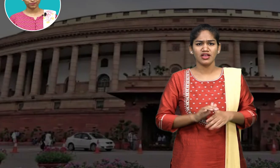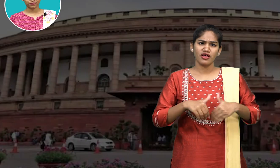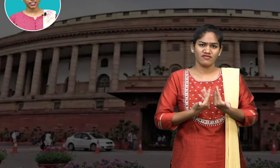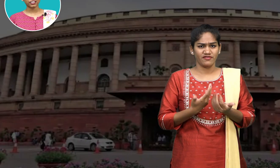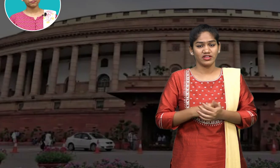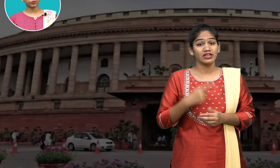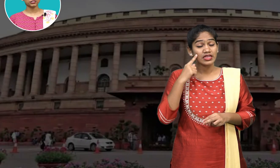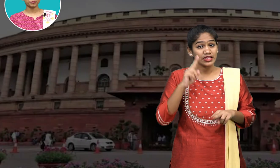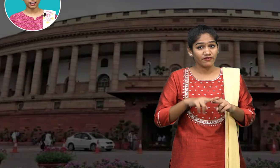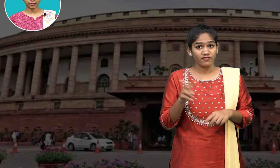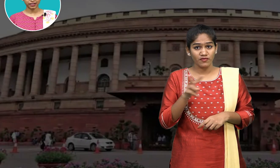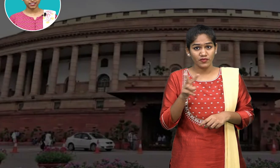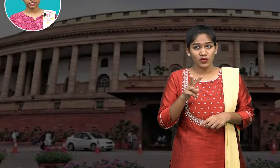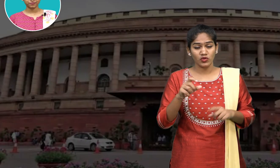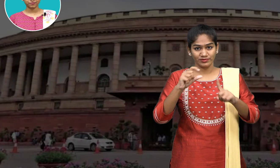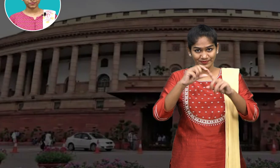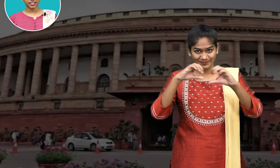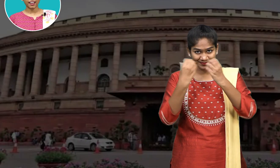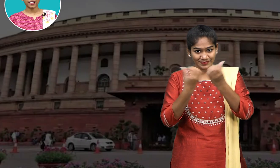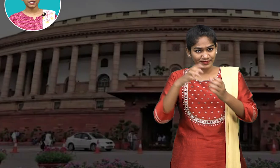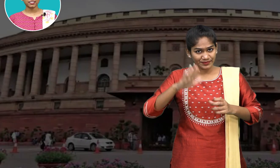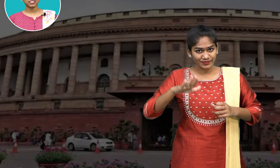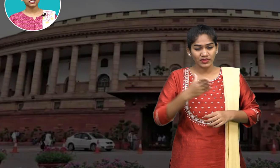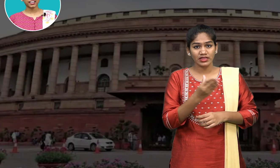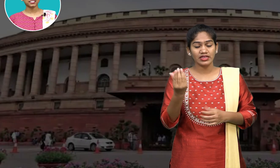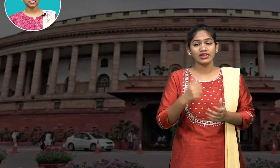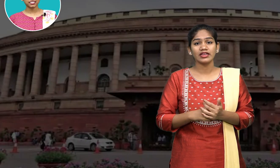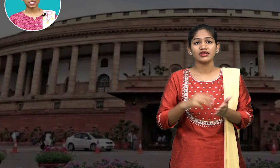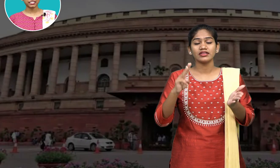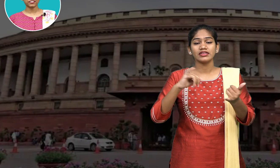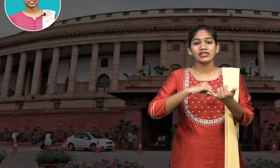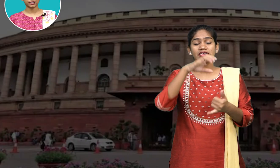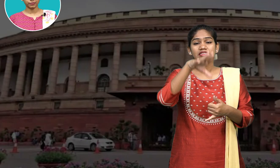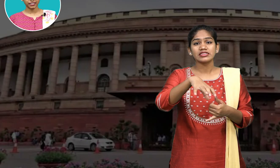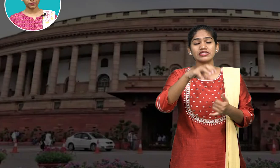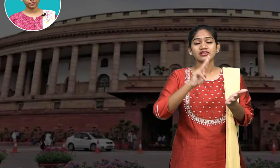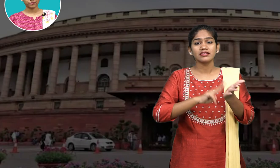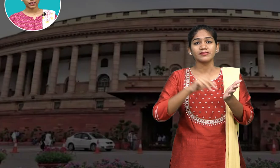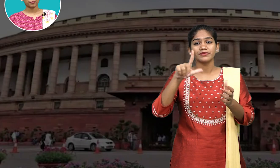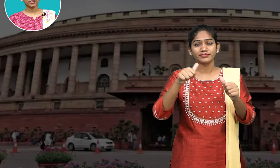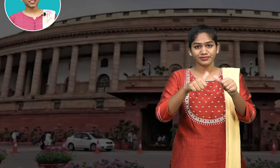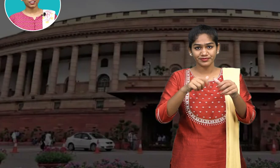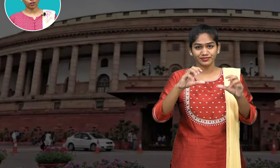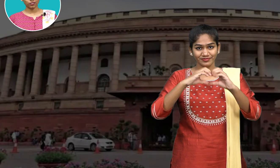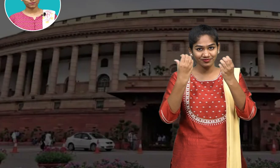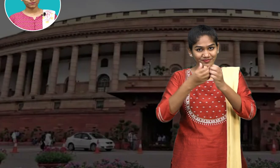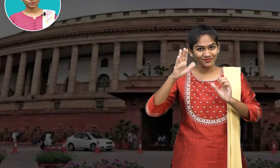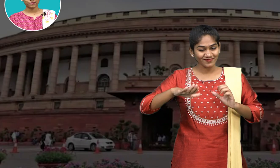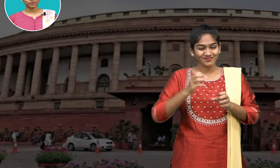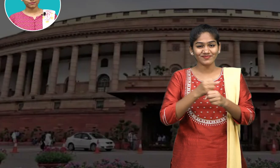However, if both Parliament and a state legislative assembly make a